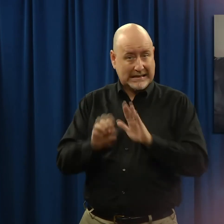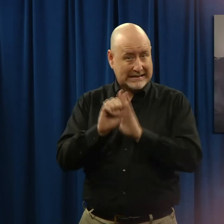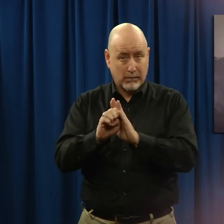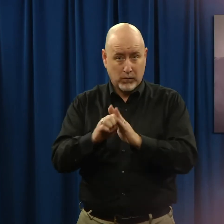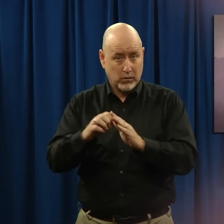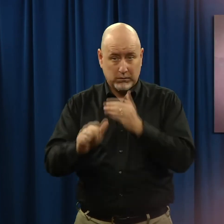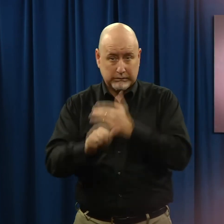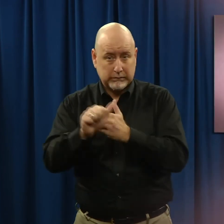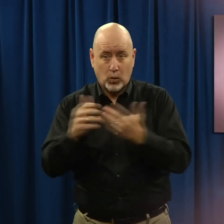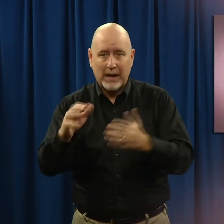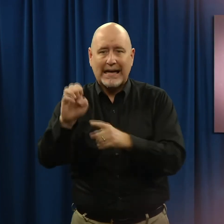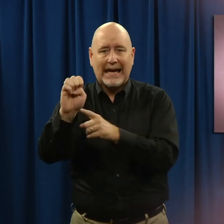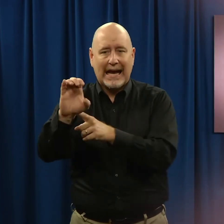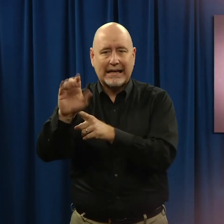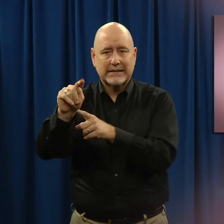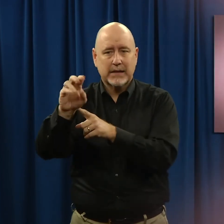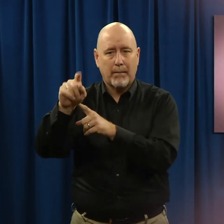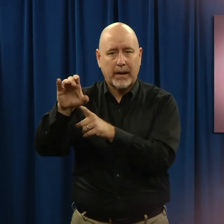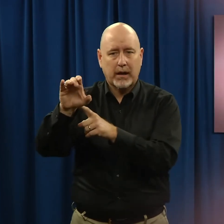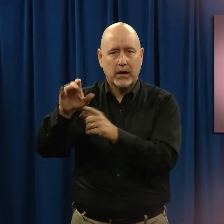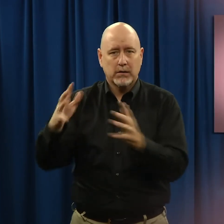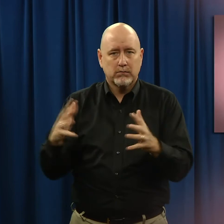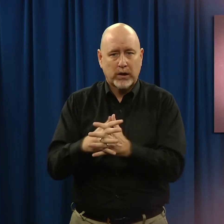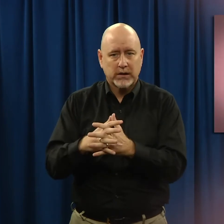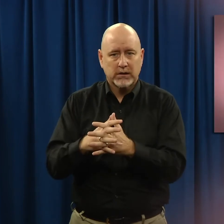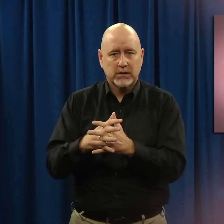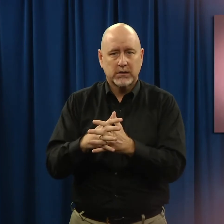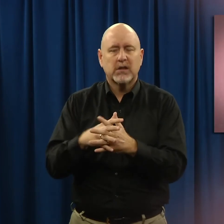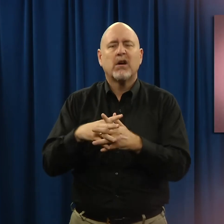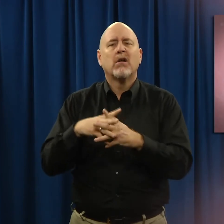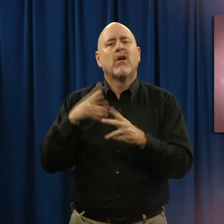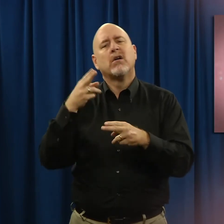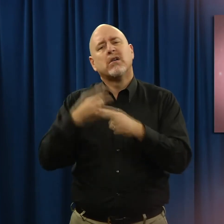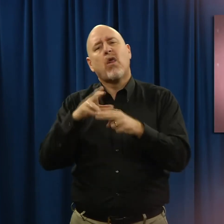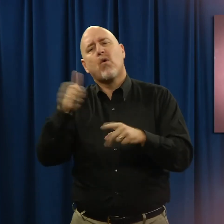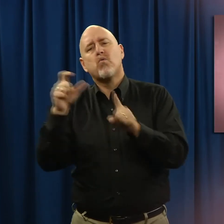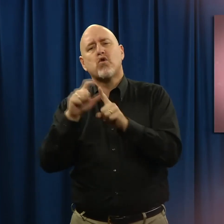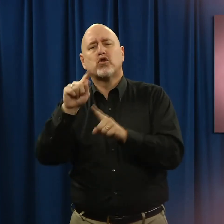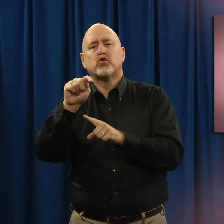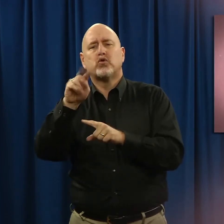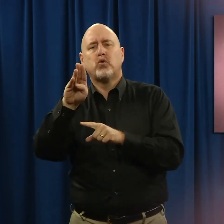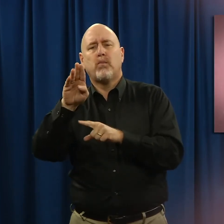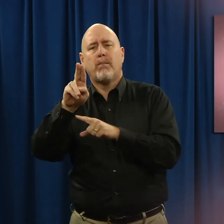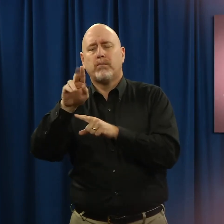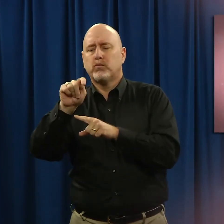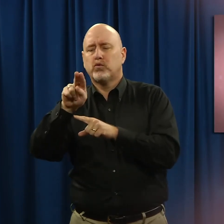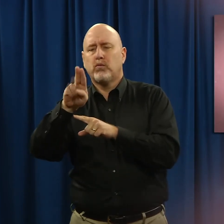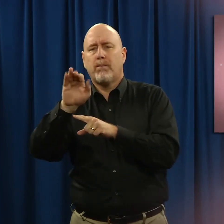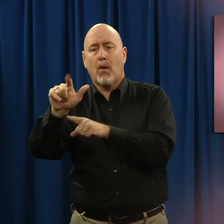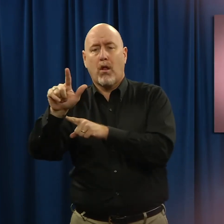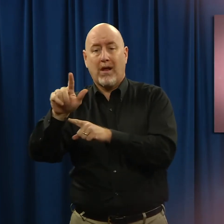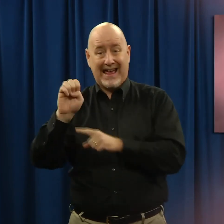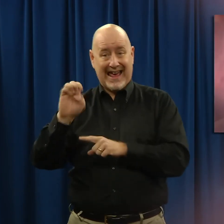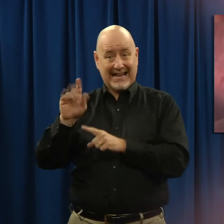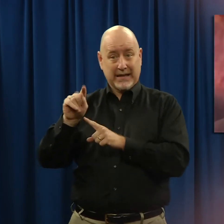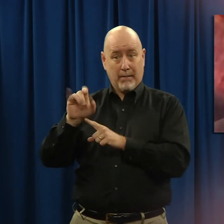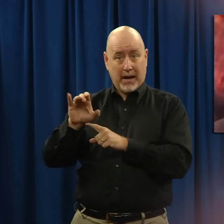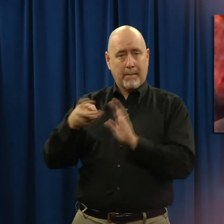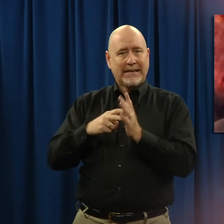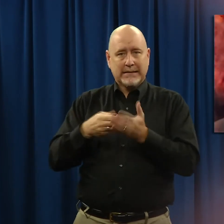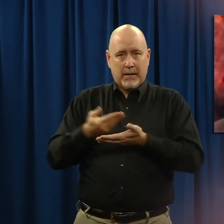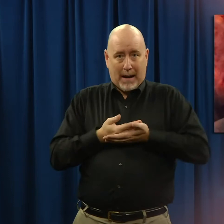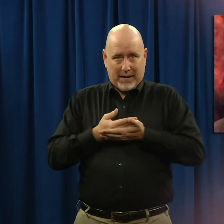risk is the risk of ectopic pregnancy or tubal pregnancy. An ectopic pregnancy occurs when the